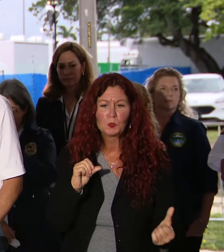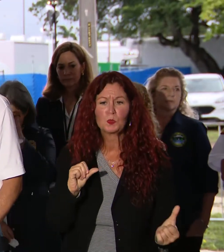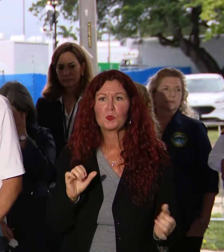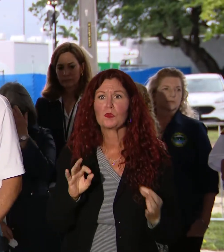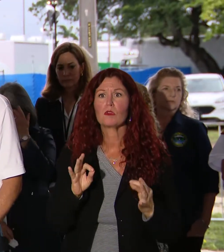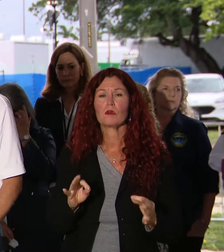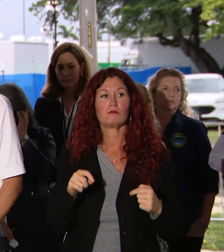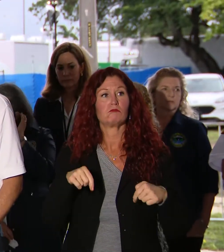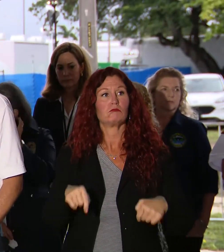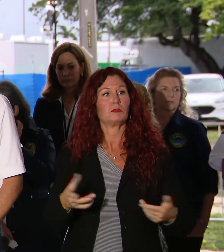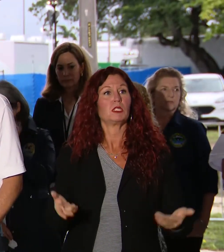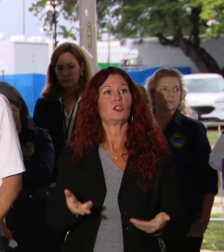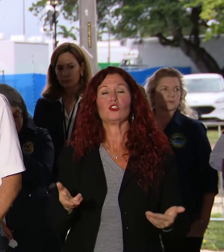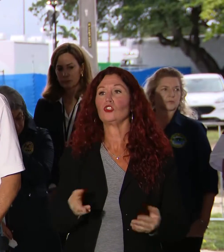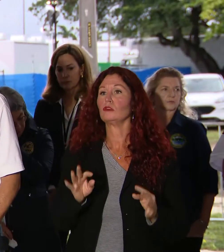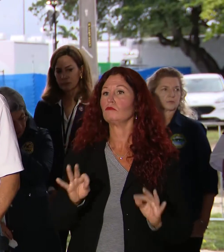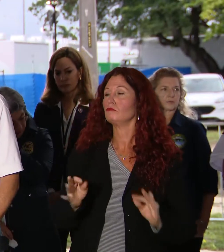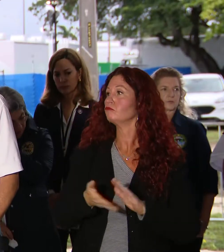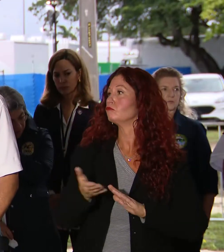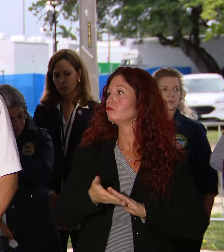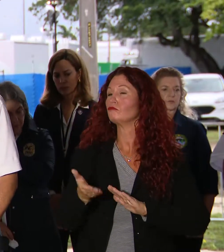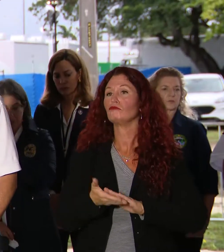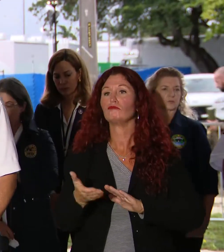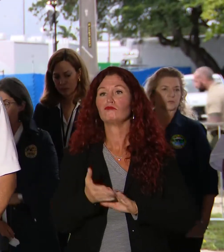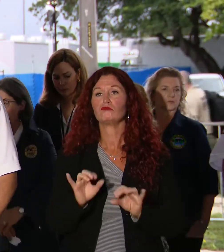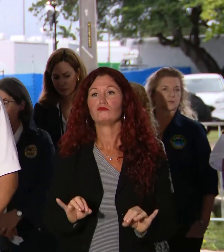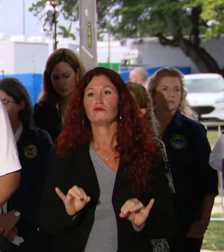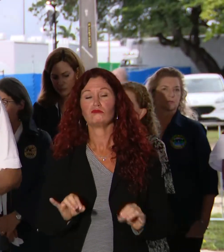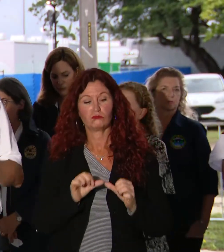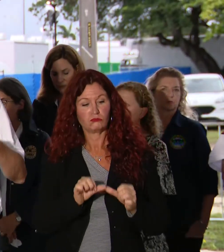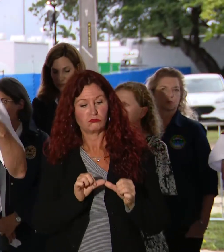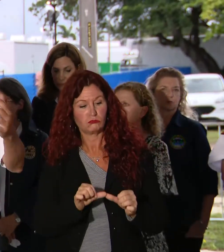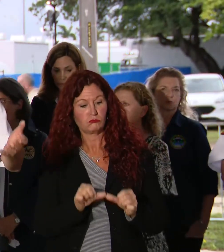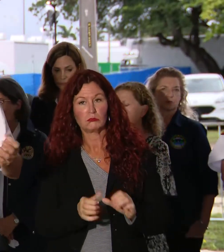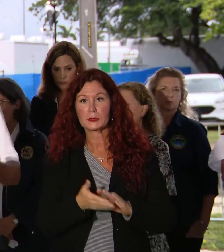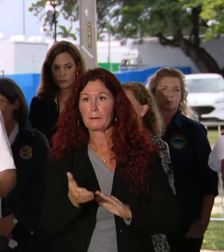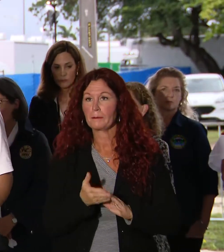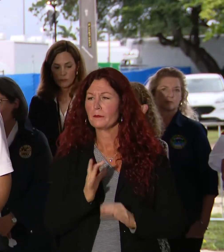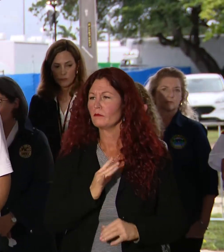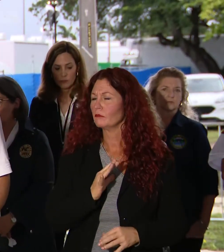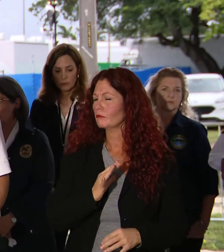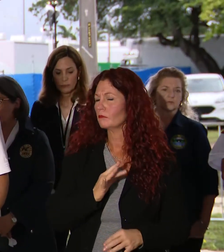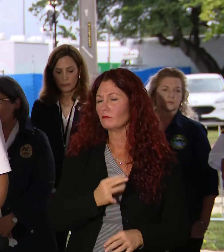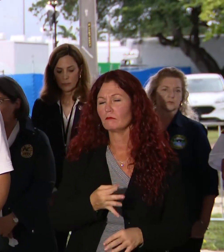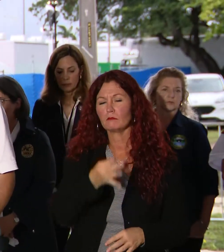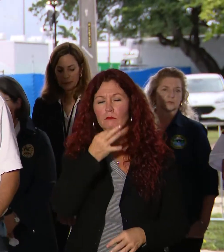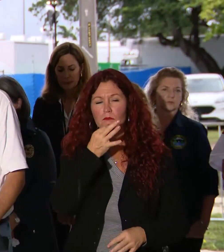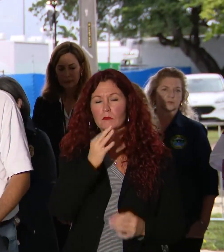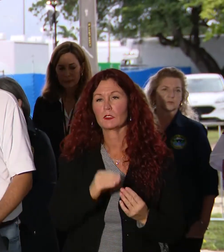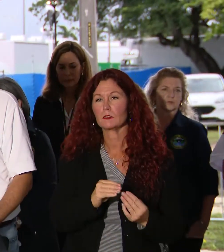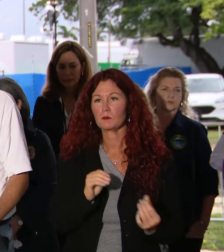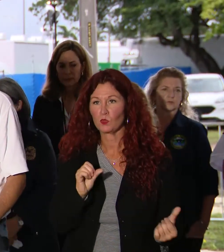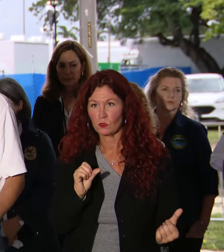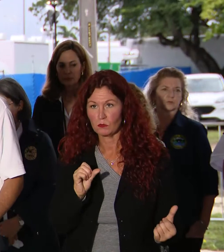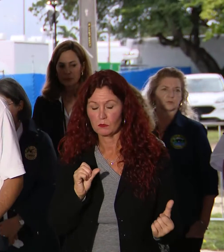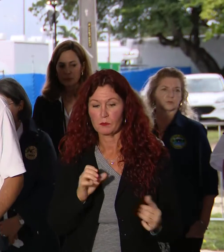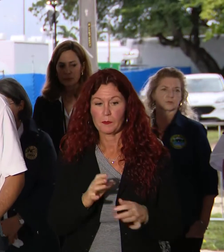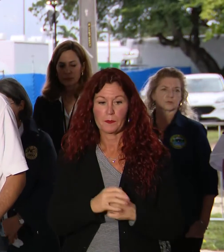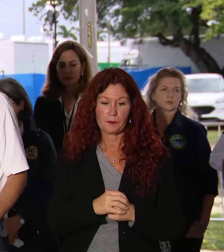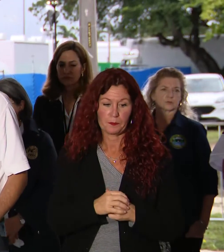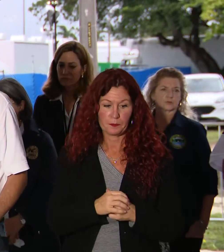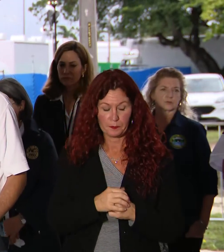impacts to Surfside, and everything went fantastic. And that's on top of managing the catastrophe that we're currently